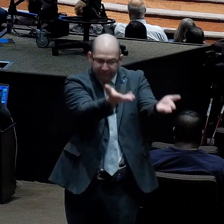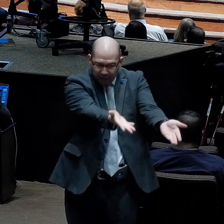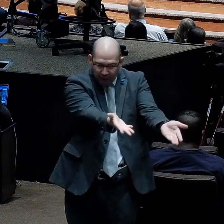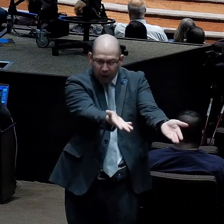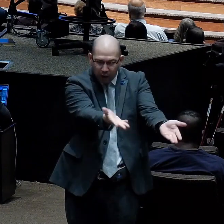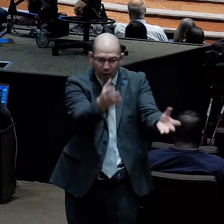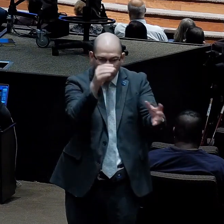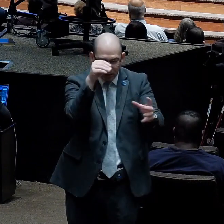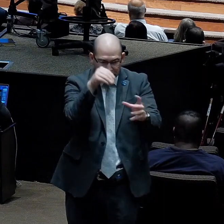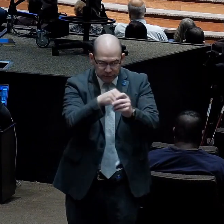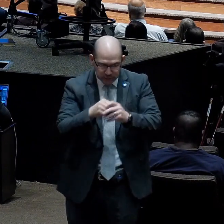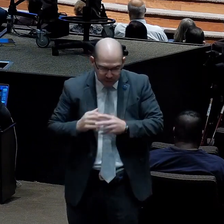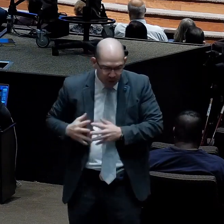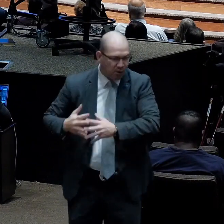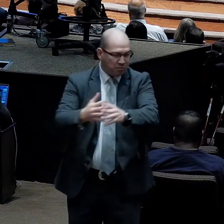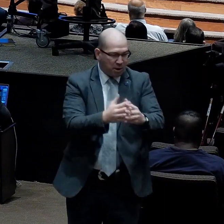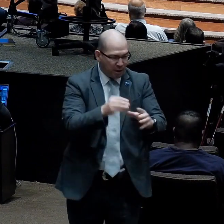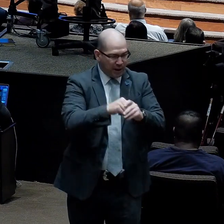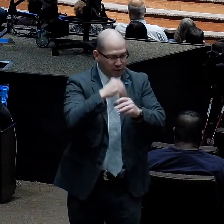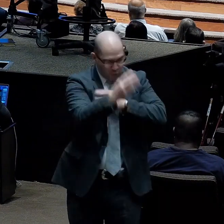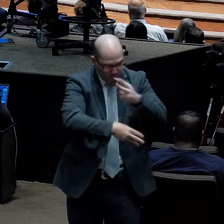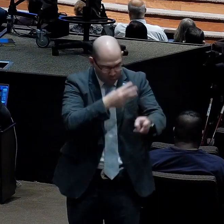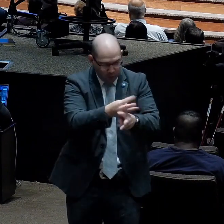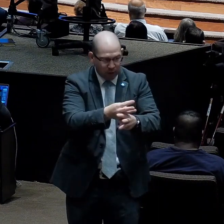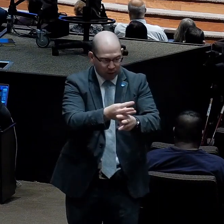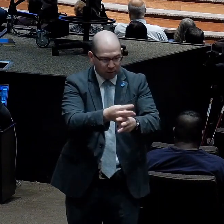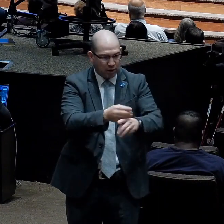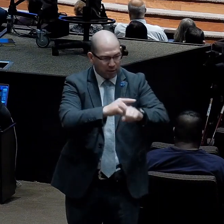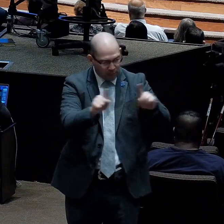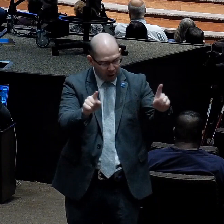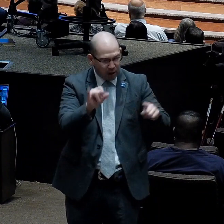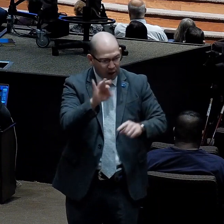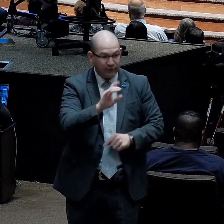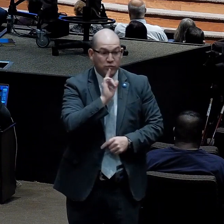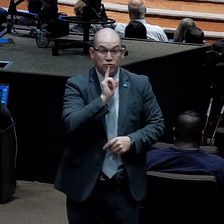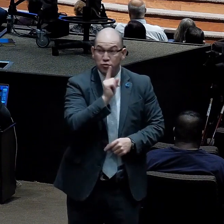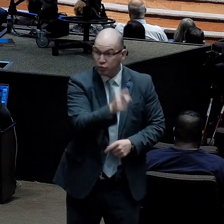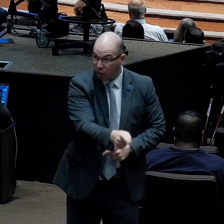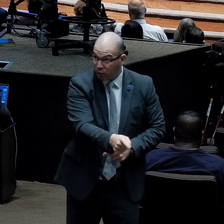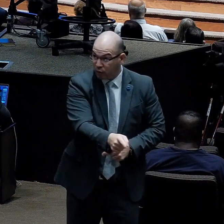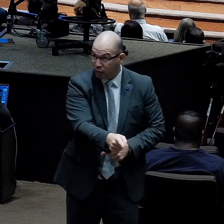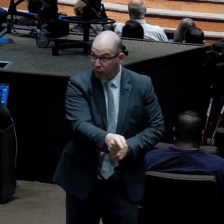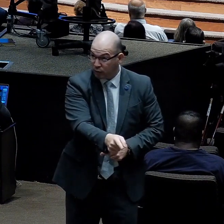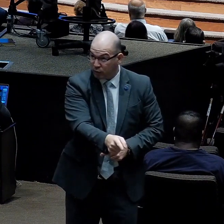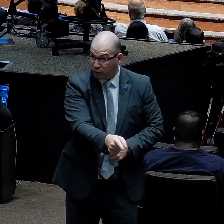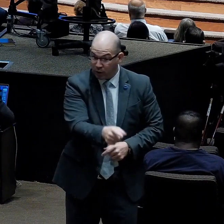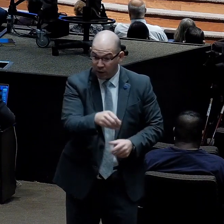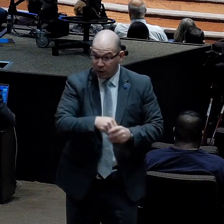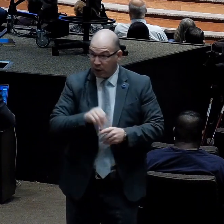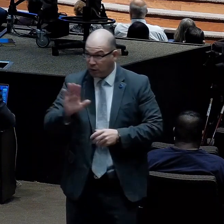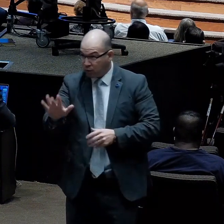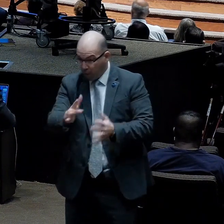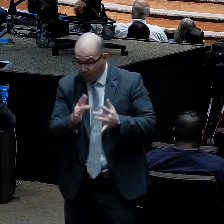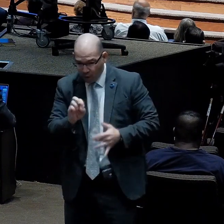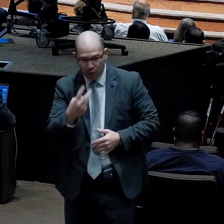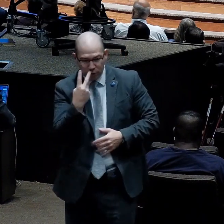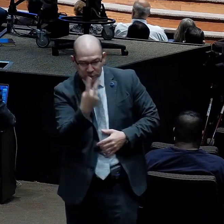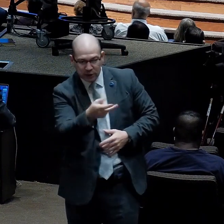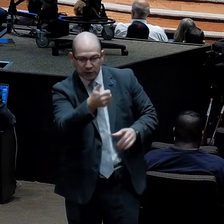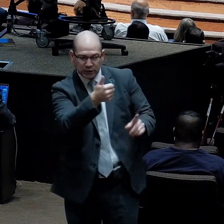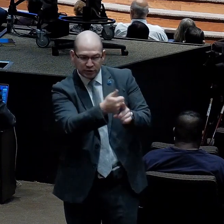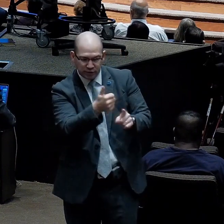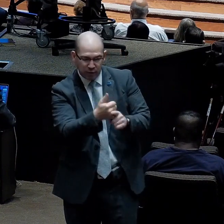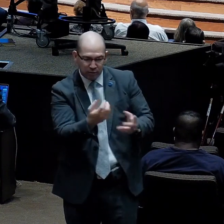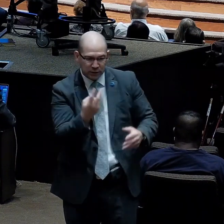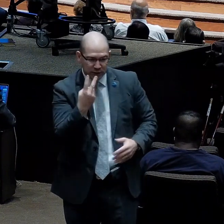incendiary guilt trip. But when it legitimately is happening, and it's in your heart, or you've seen it, you've seen a child say